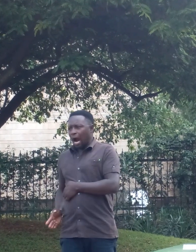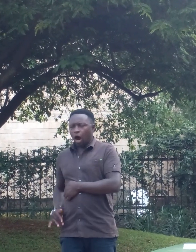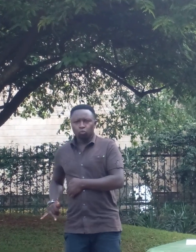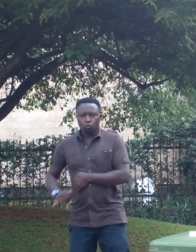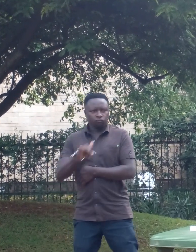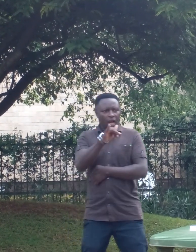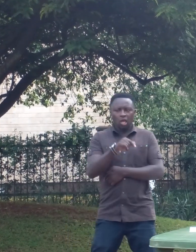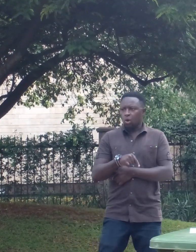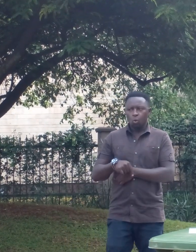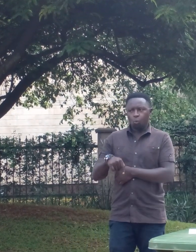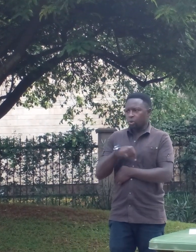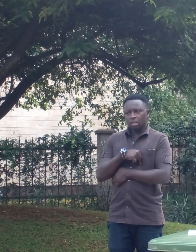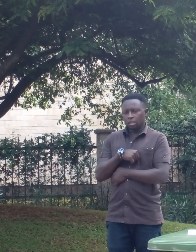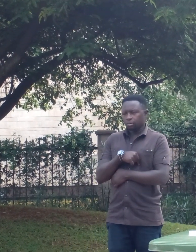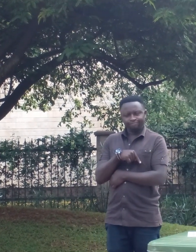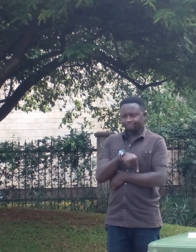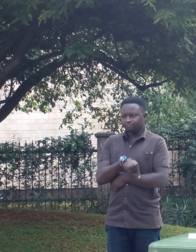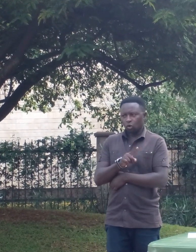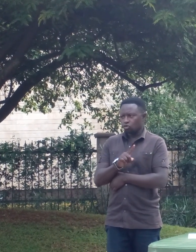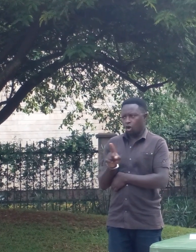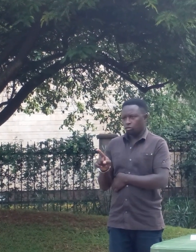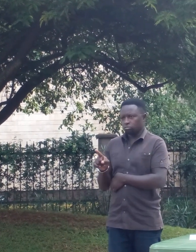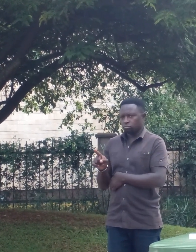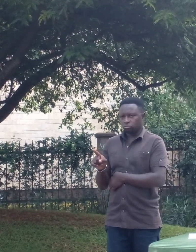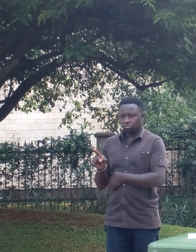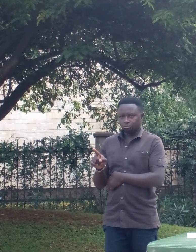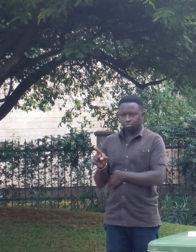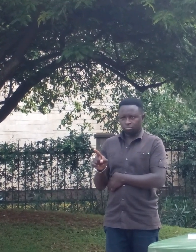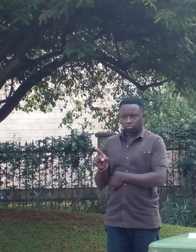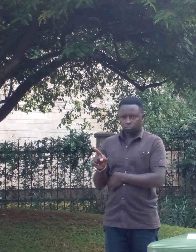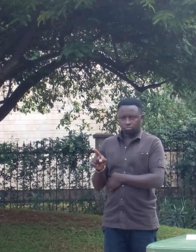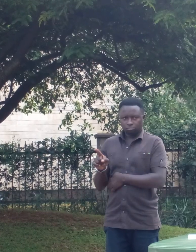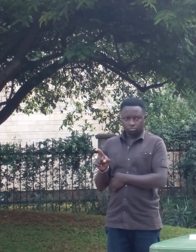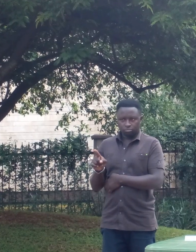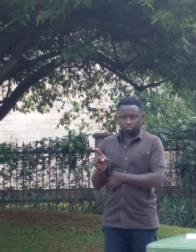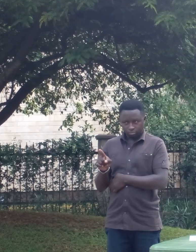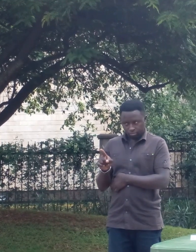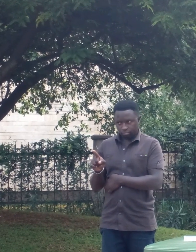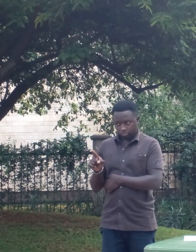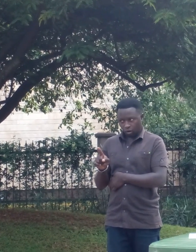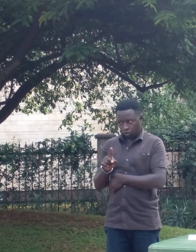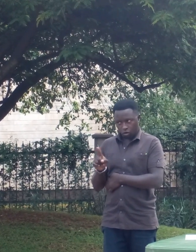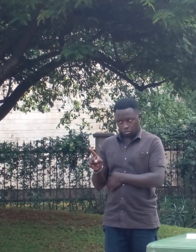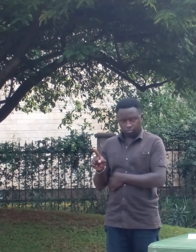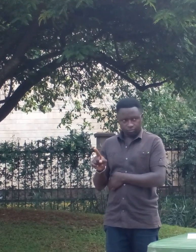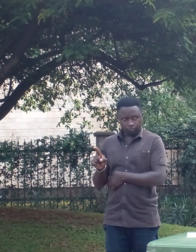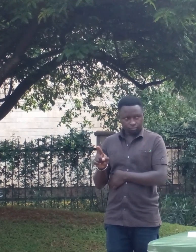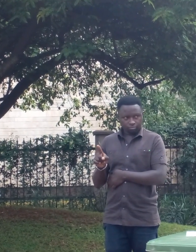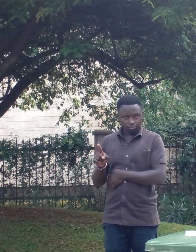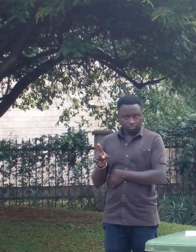favors, money, fly, no, not in this administration.